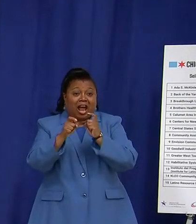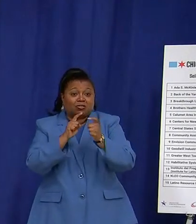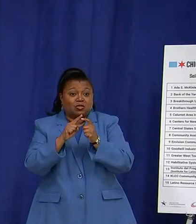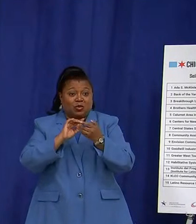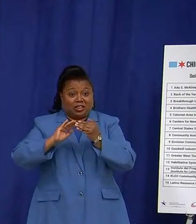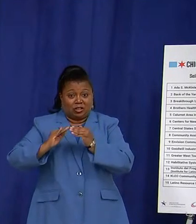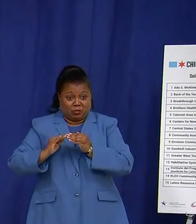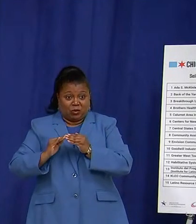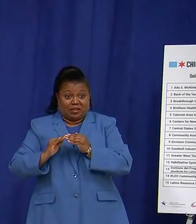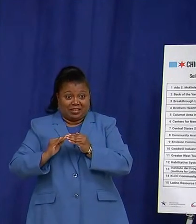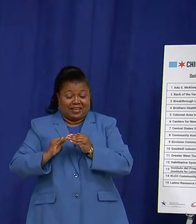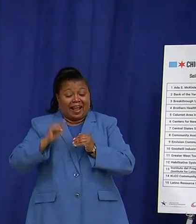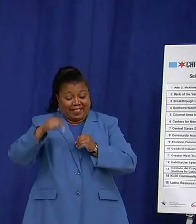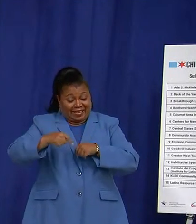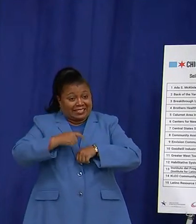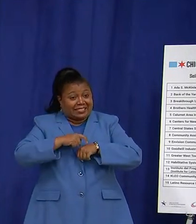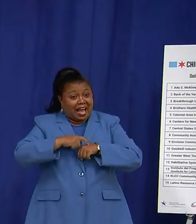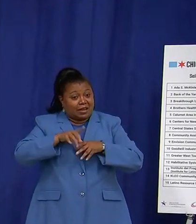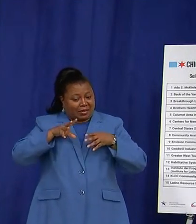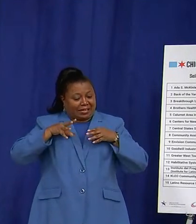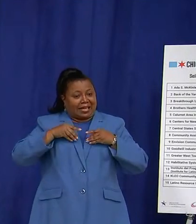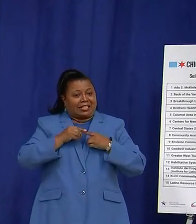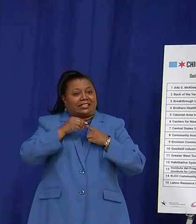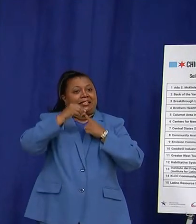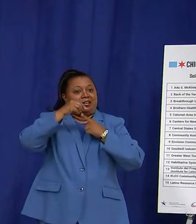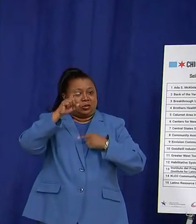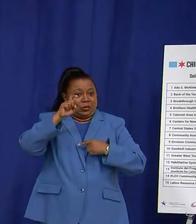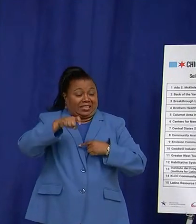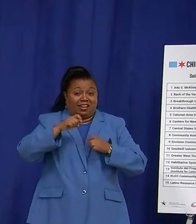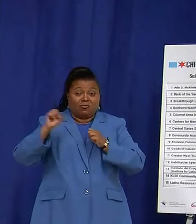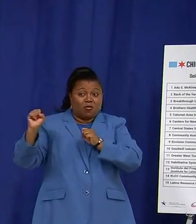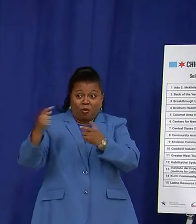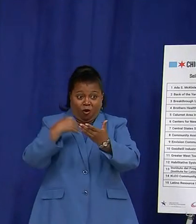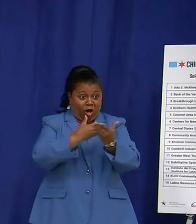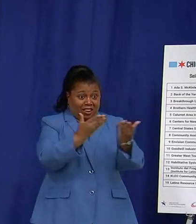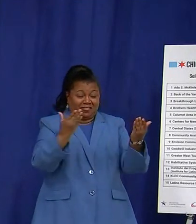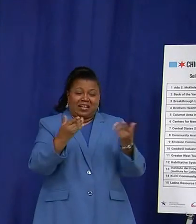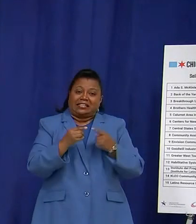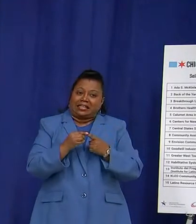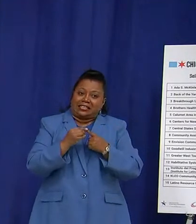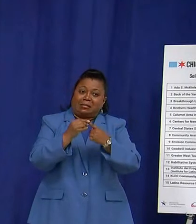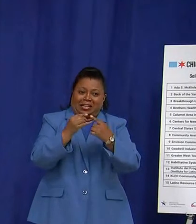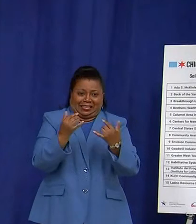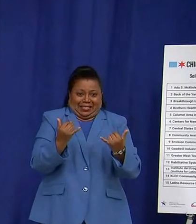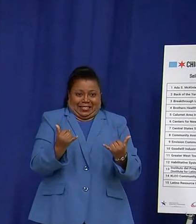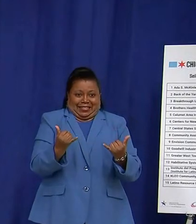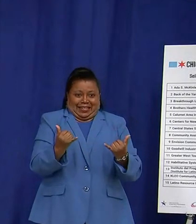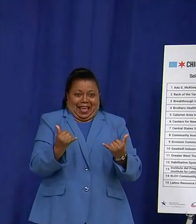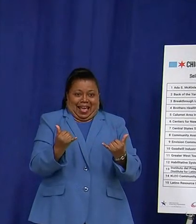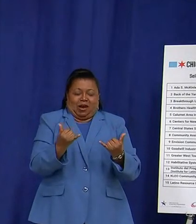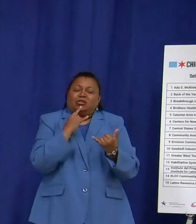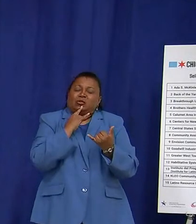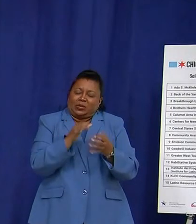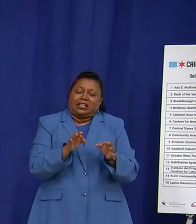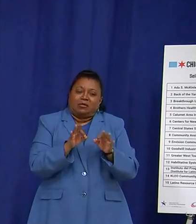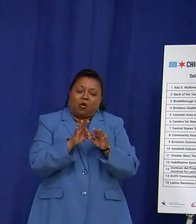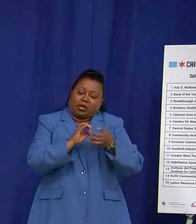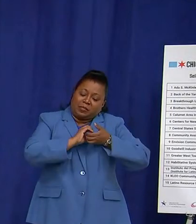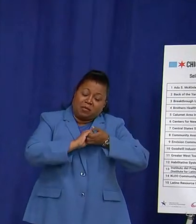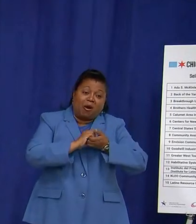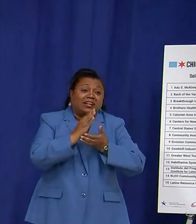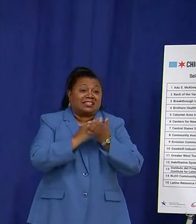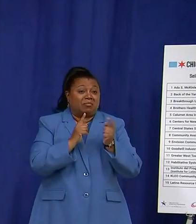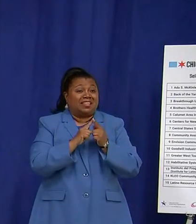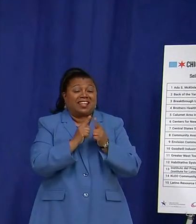to the community in this time of exceptional need. For all of us, especially now, it is important to be a part